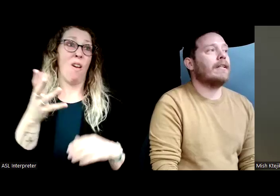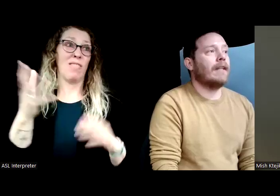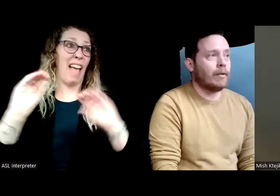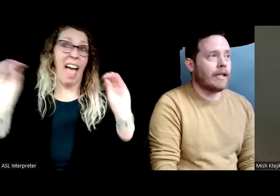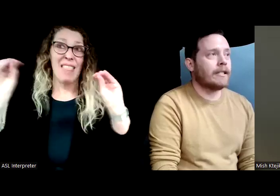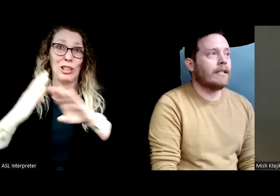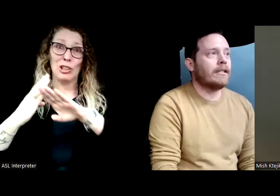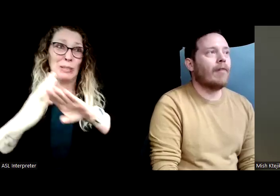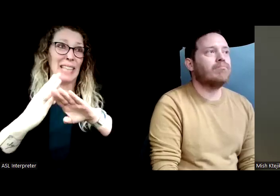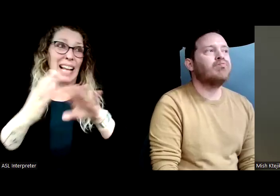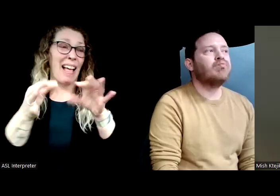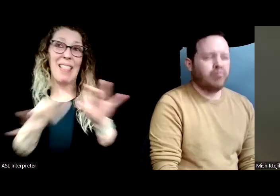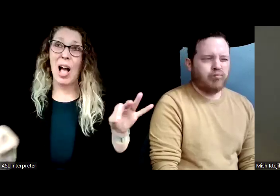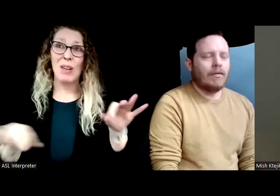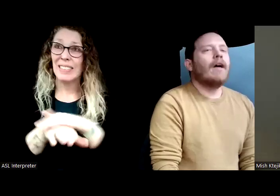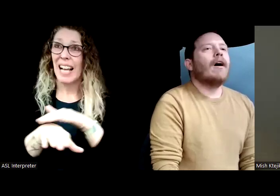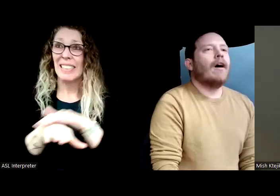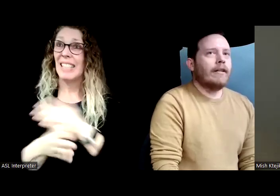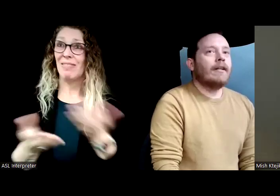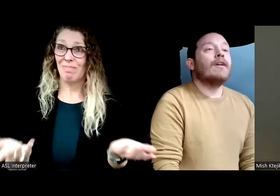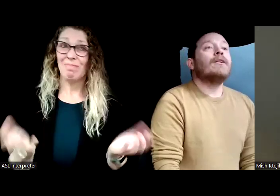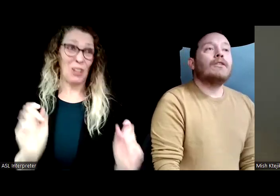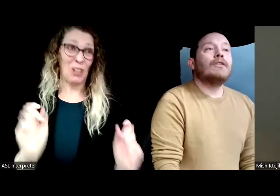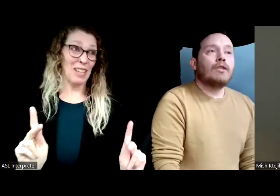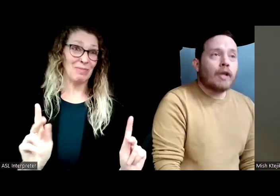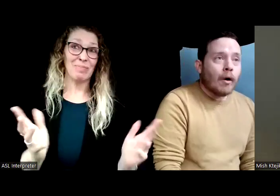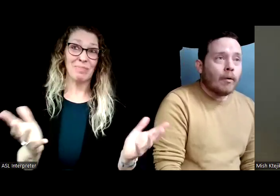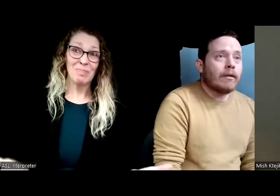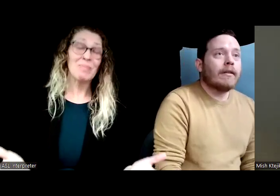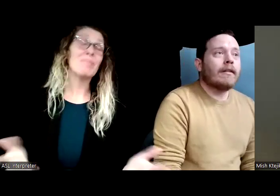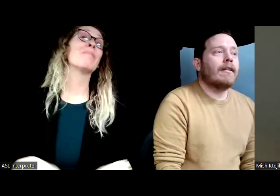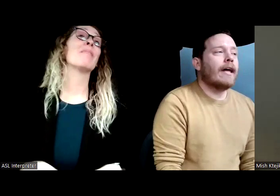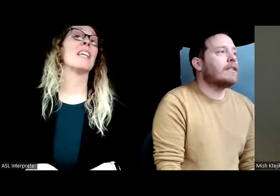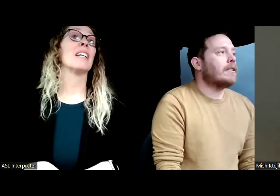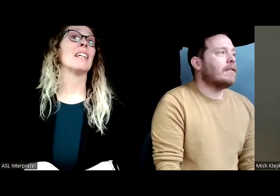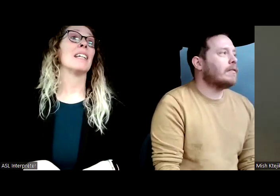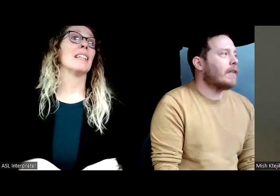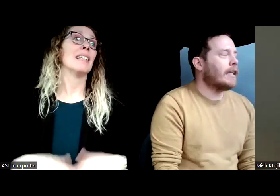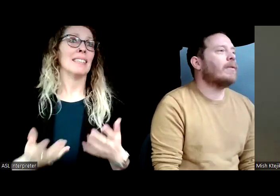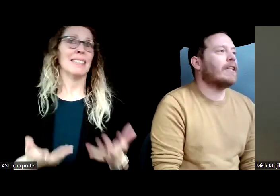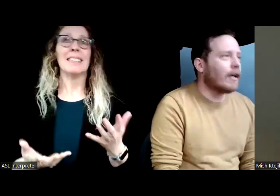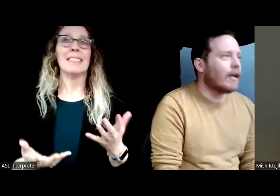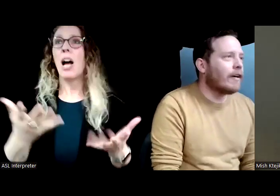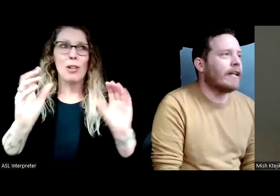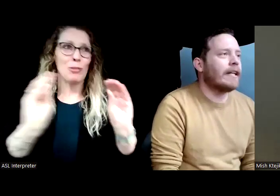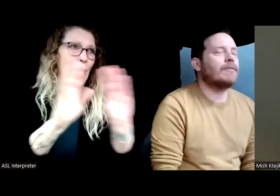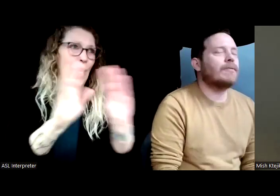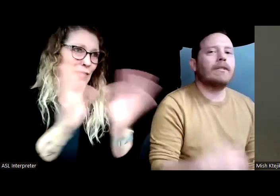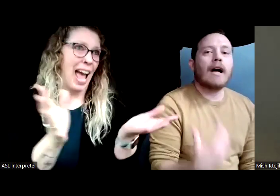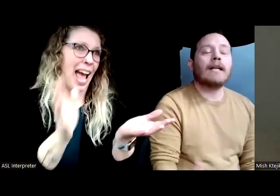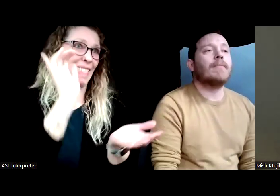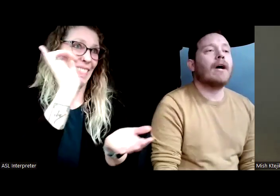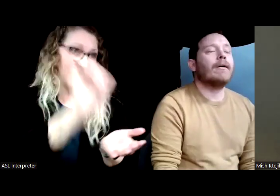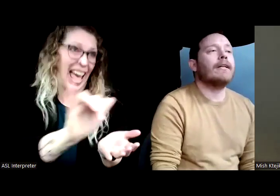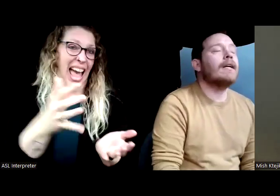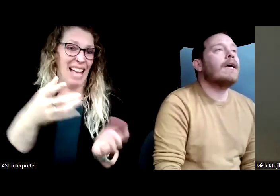protect language access. All right, so that's, I just wanted to clarify that, that's what we're